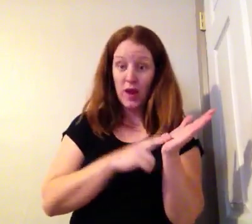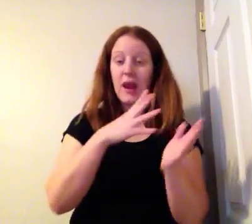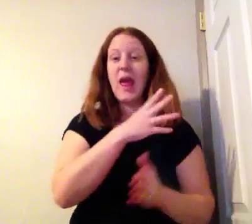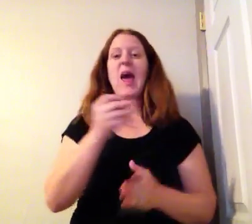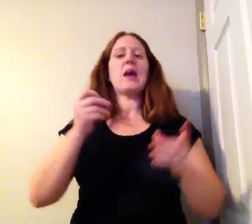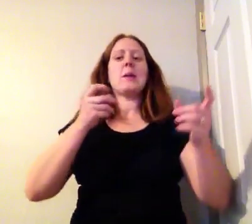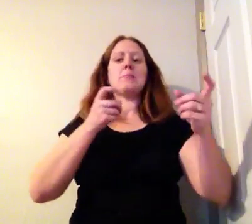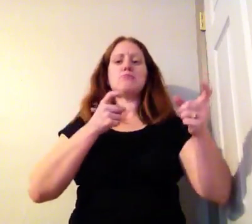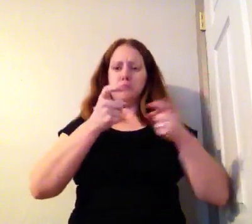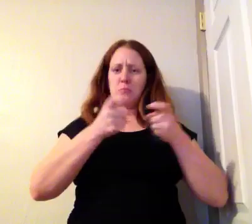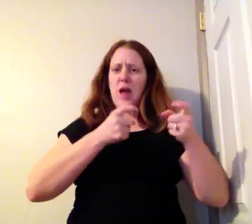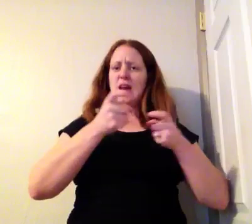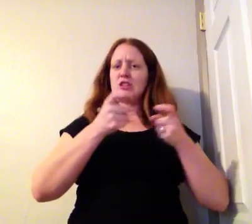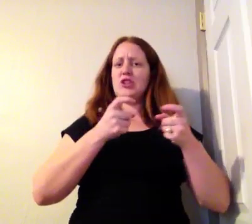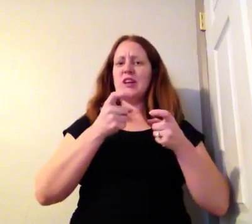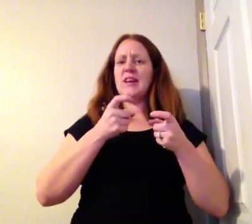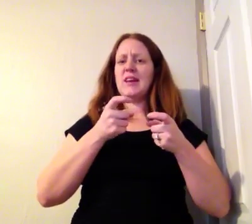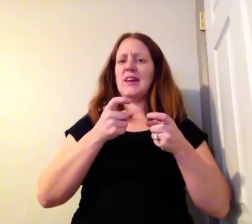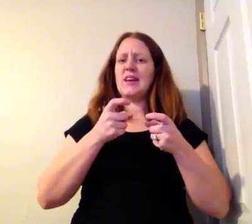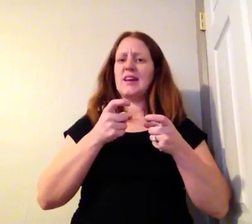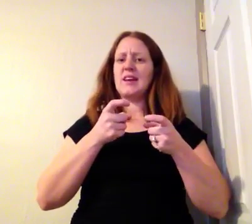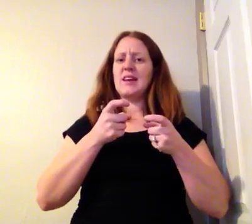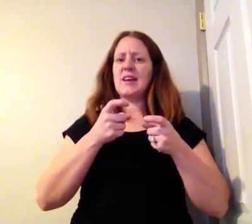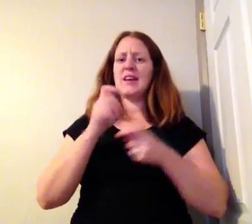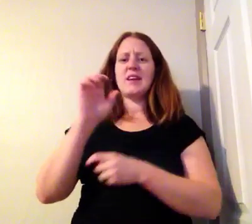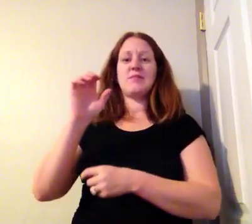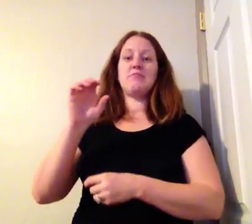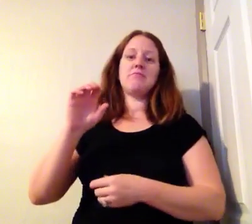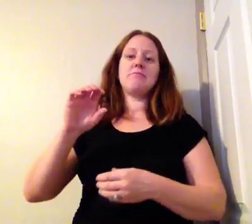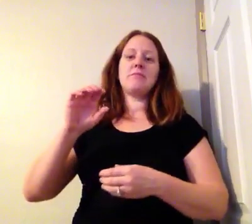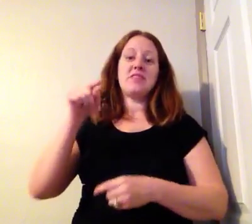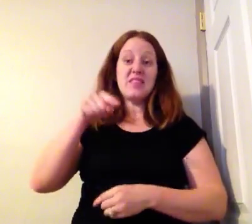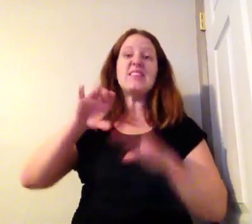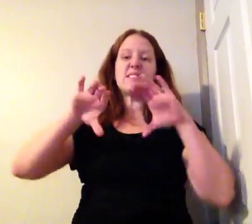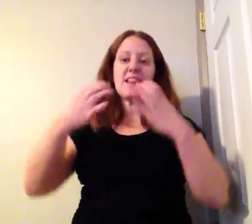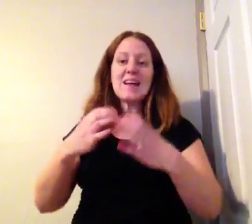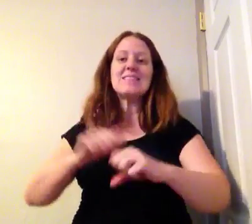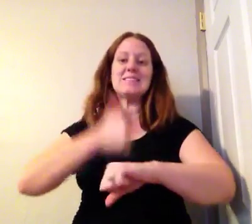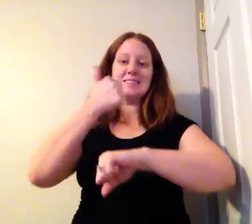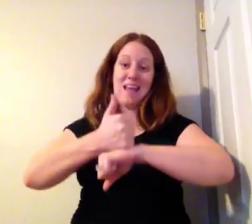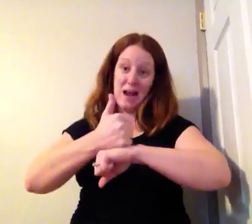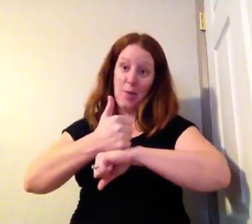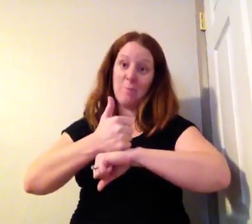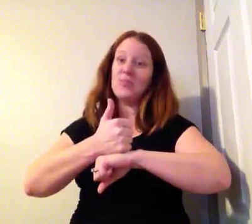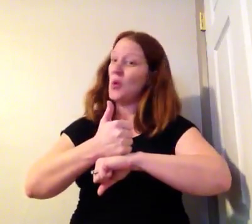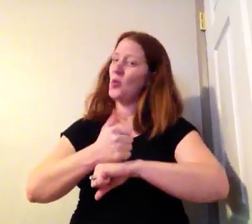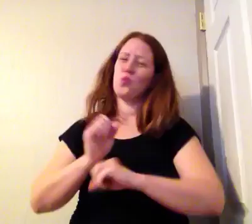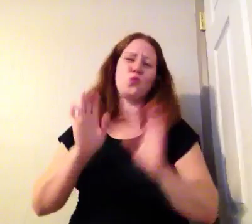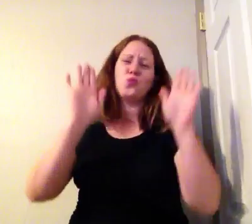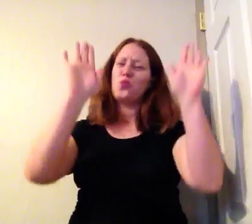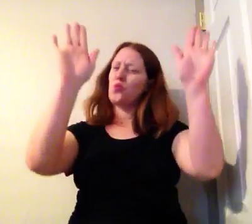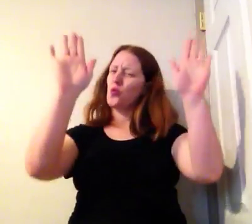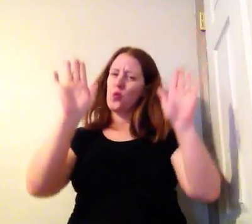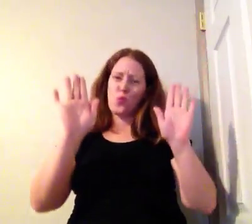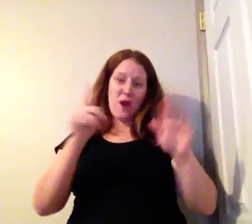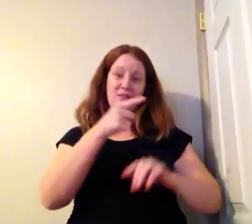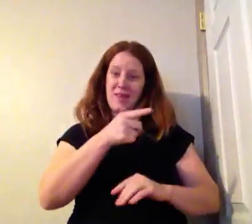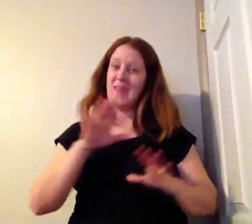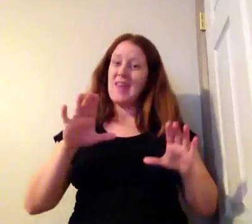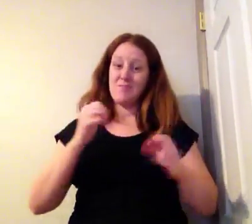the logistics of this whole Chem 1A setup. So we are very grateful for him that he does this. And I think he has done such a tremendous job